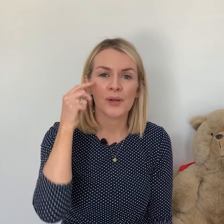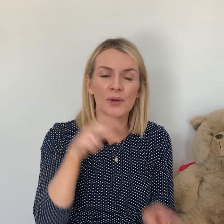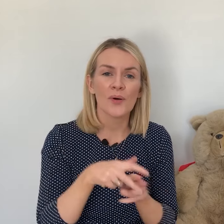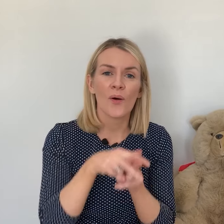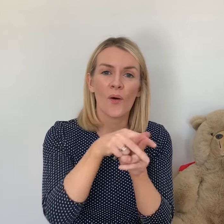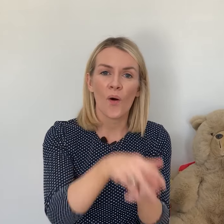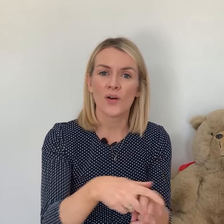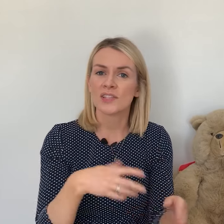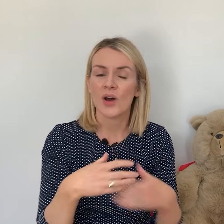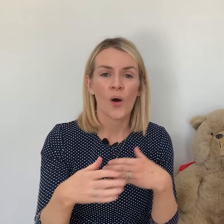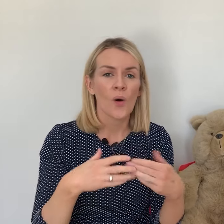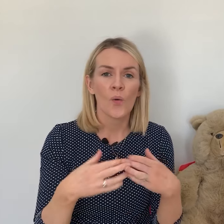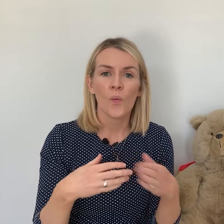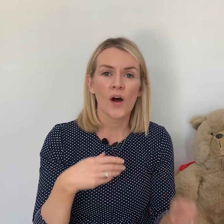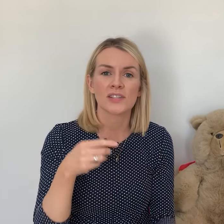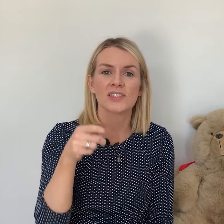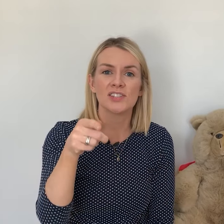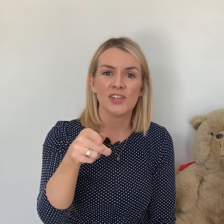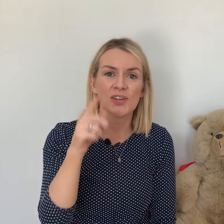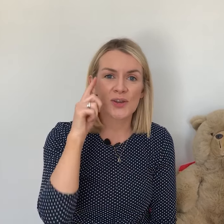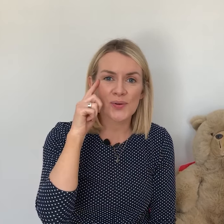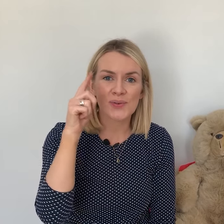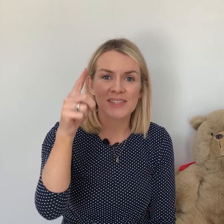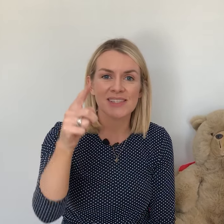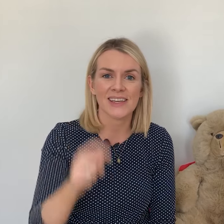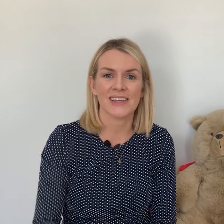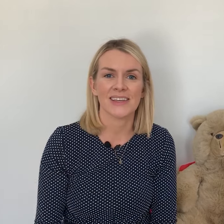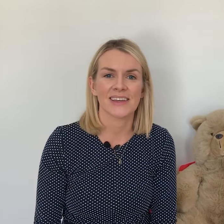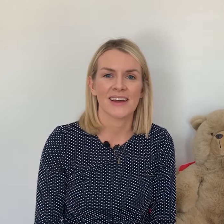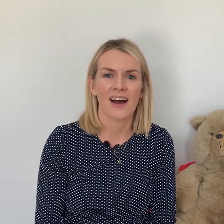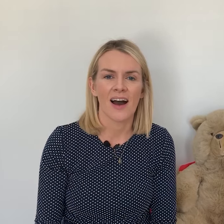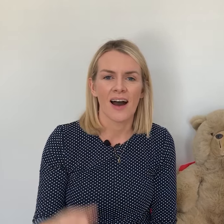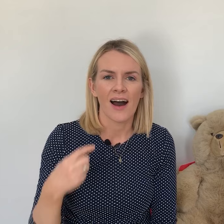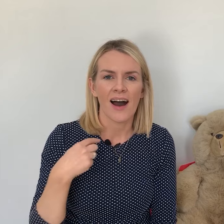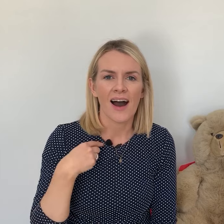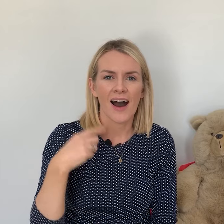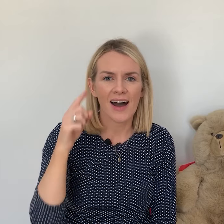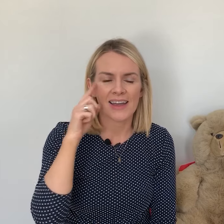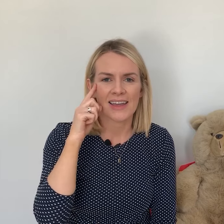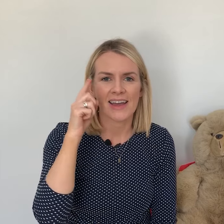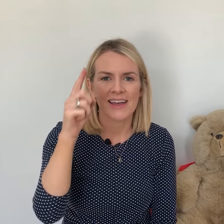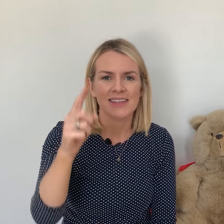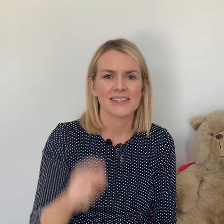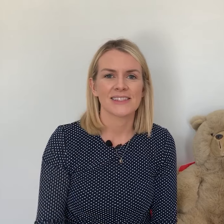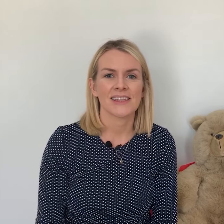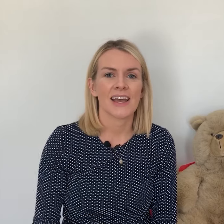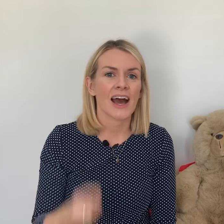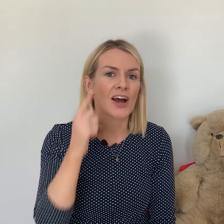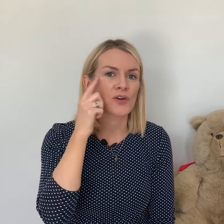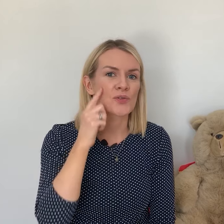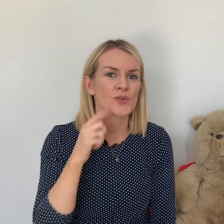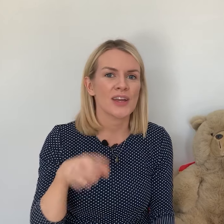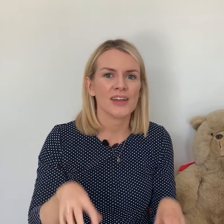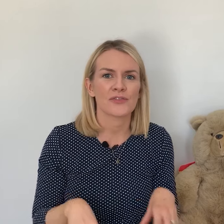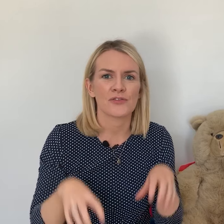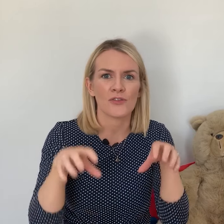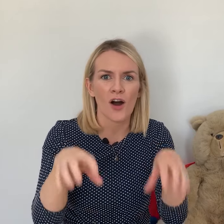Blue horse, what do you see? I see a green